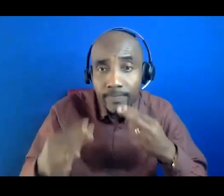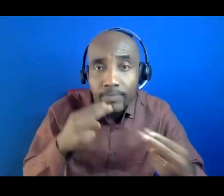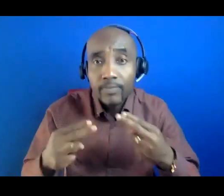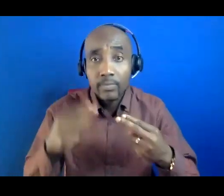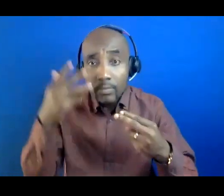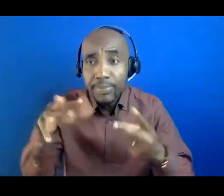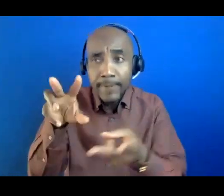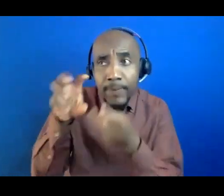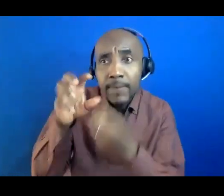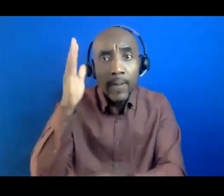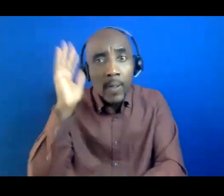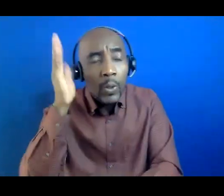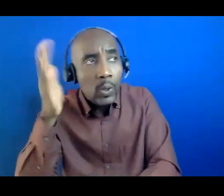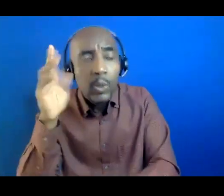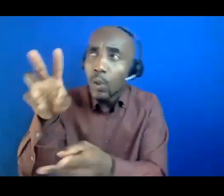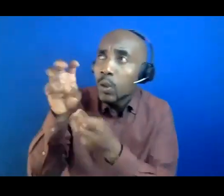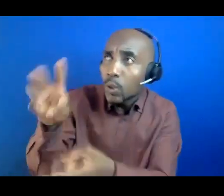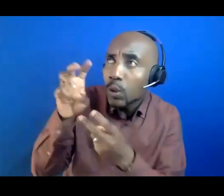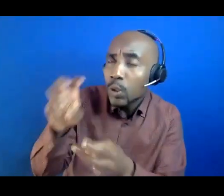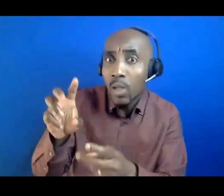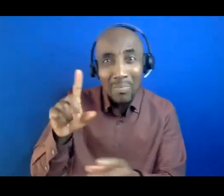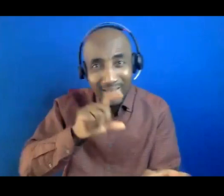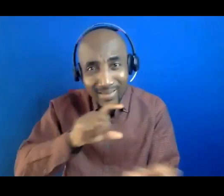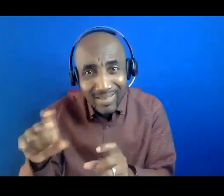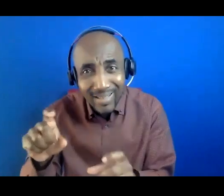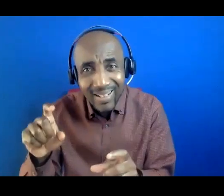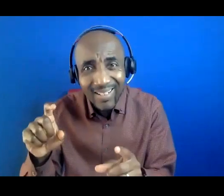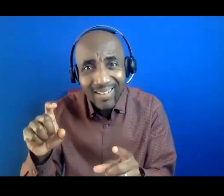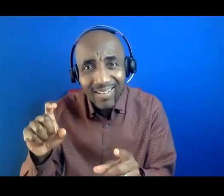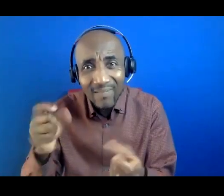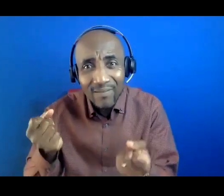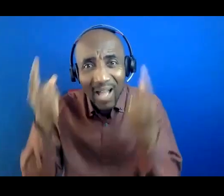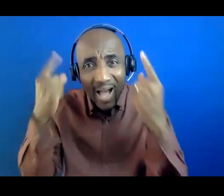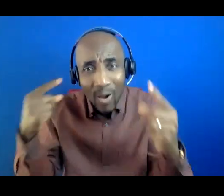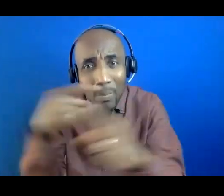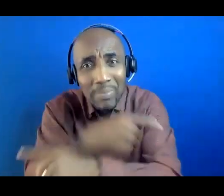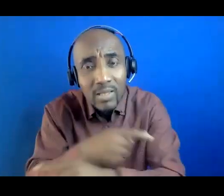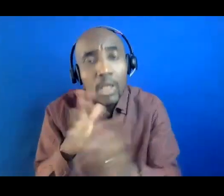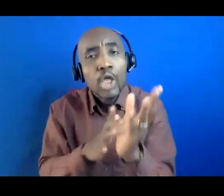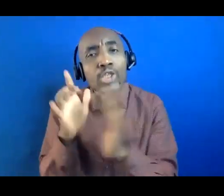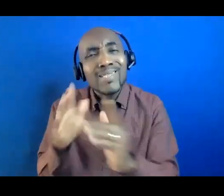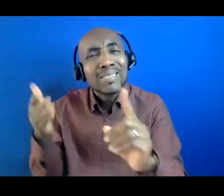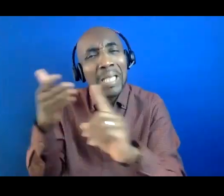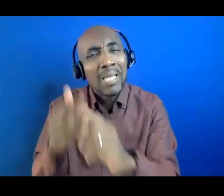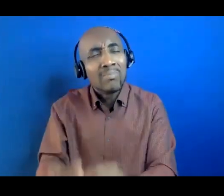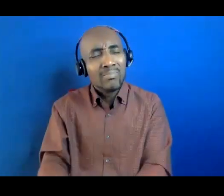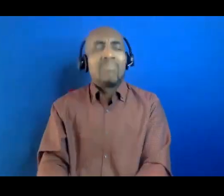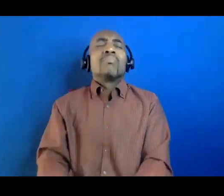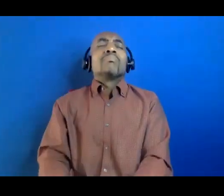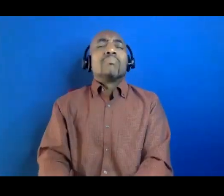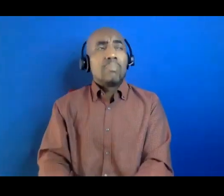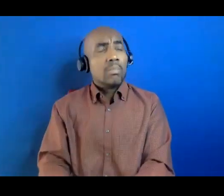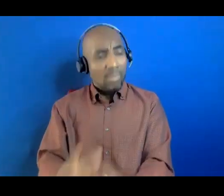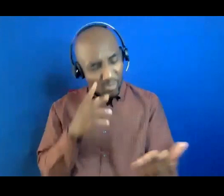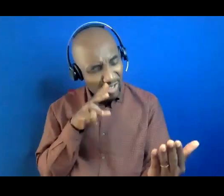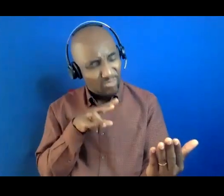And yet they still misunderstood what Jesus had come to do. And for some reason, that just reassures